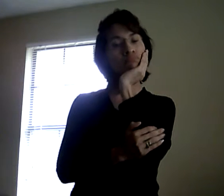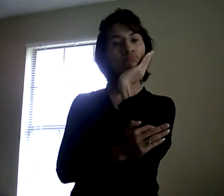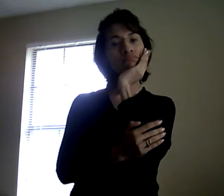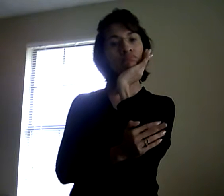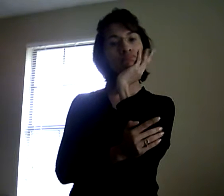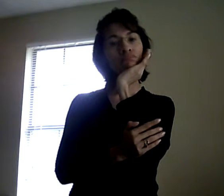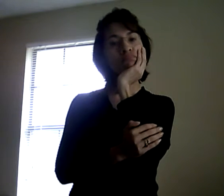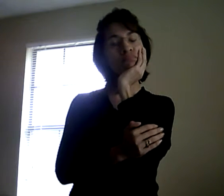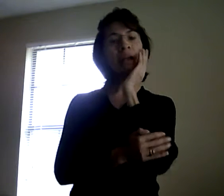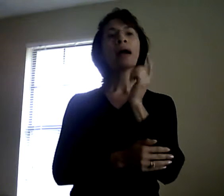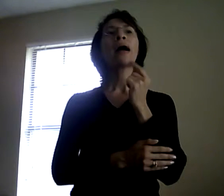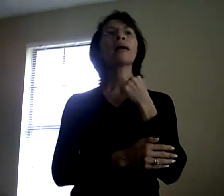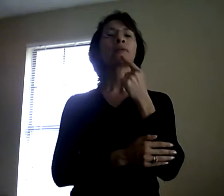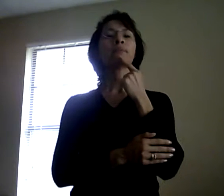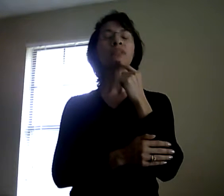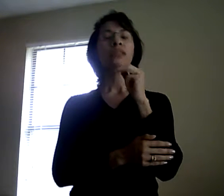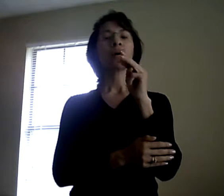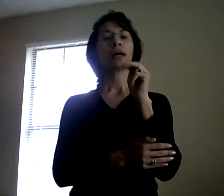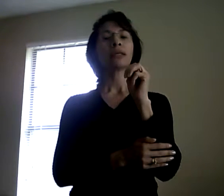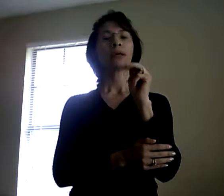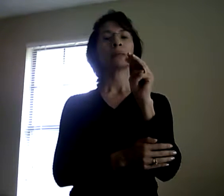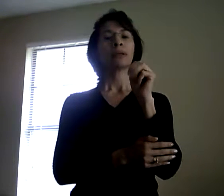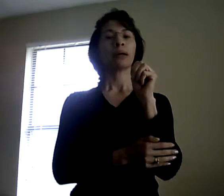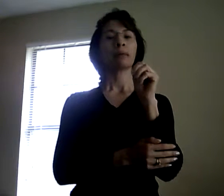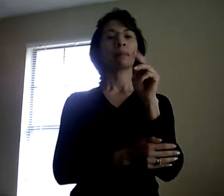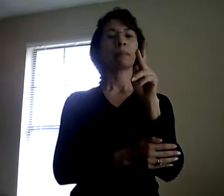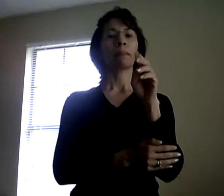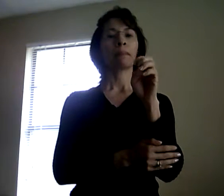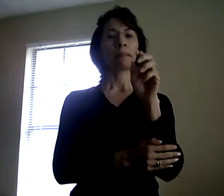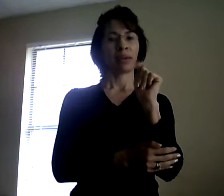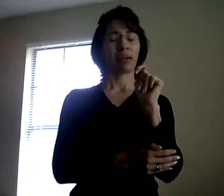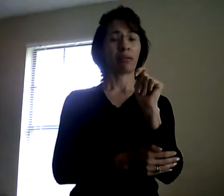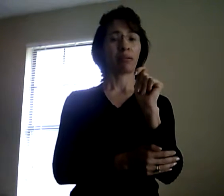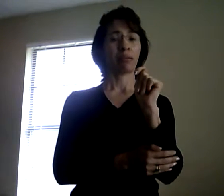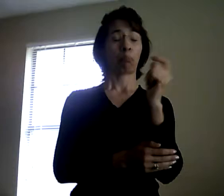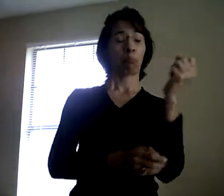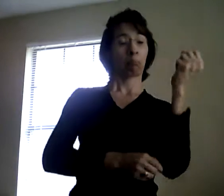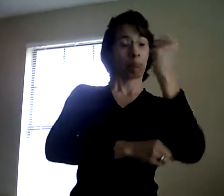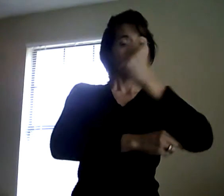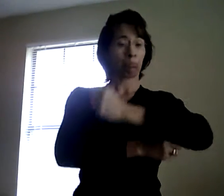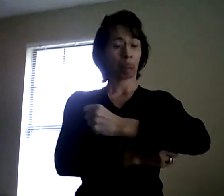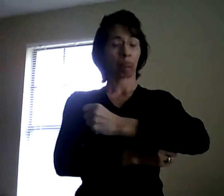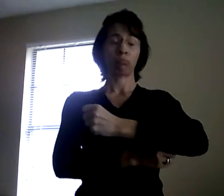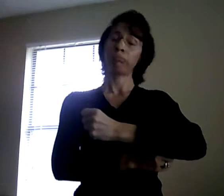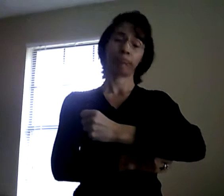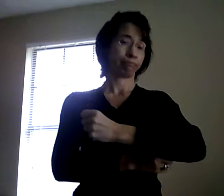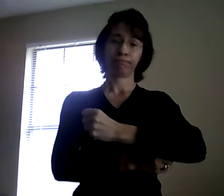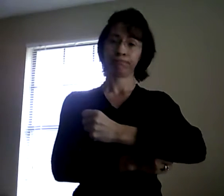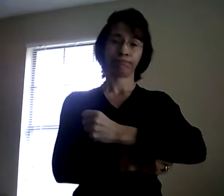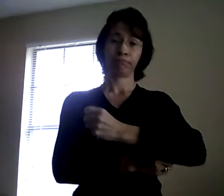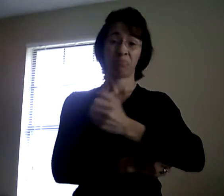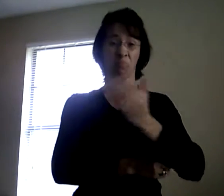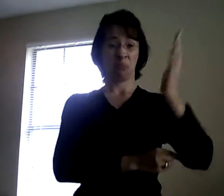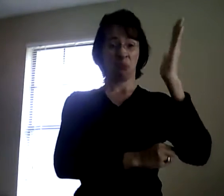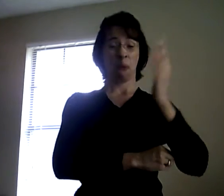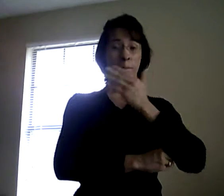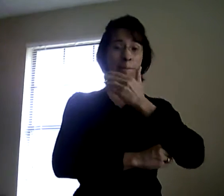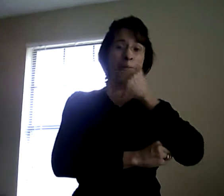Well, I would say the Yum Yum Pit, but it closed. And that was the best barbecue in Houston. I don't know